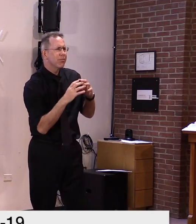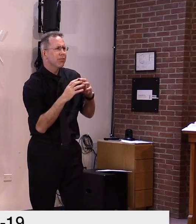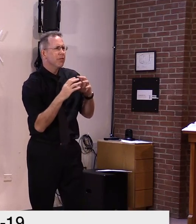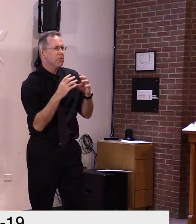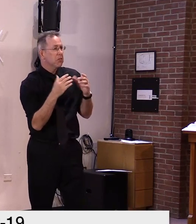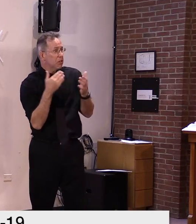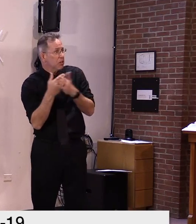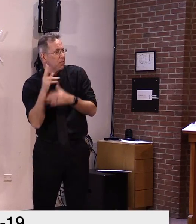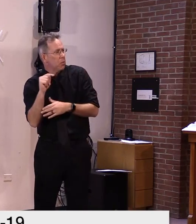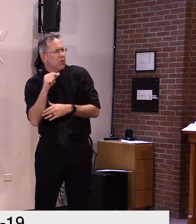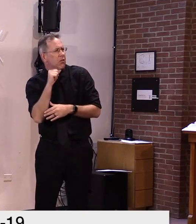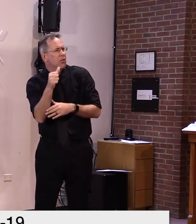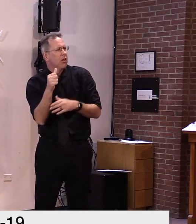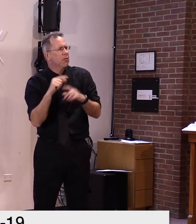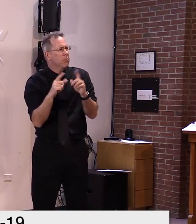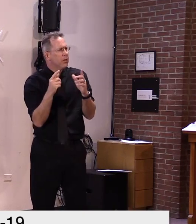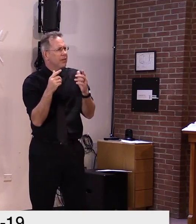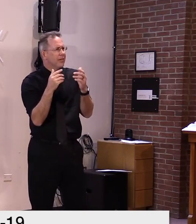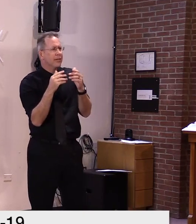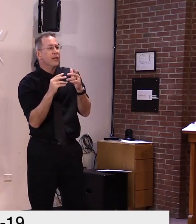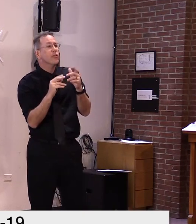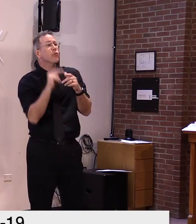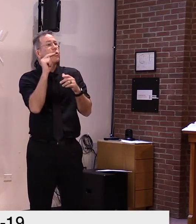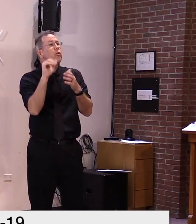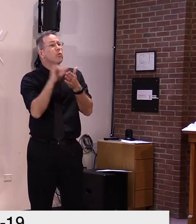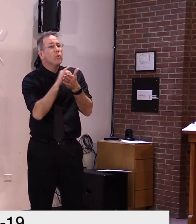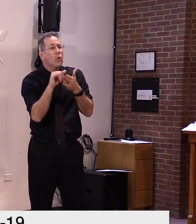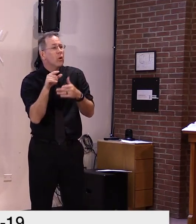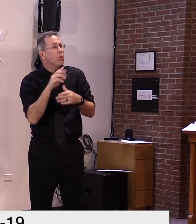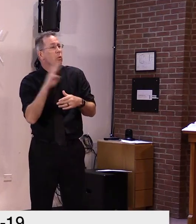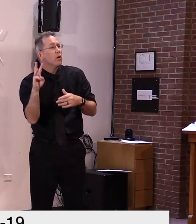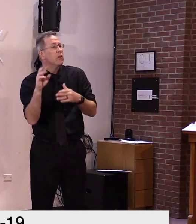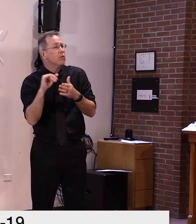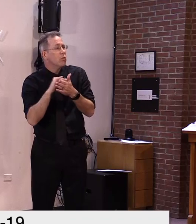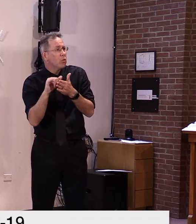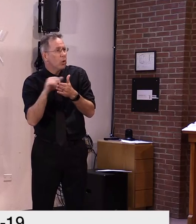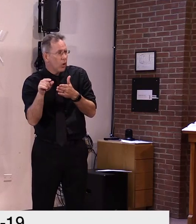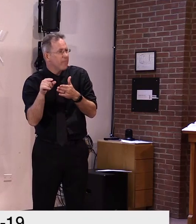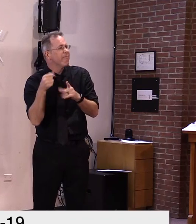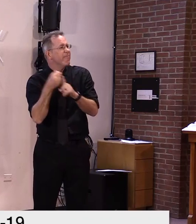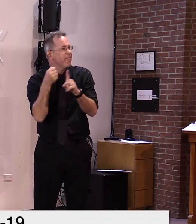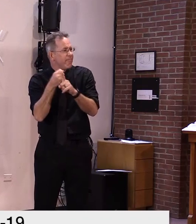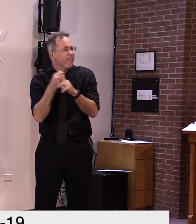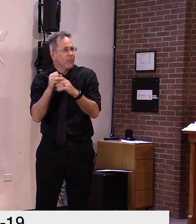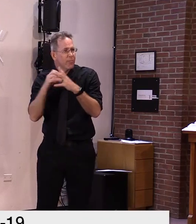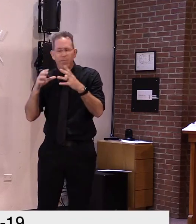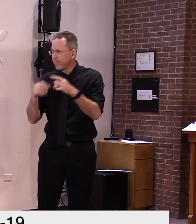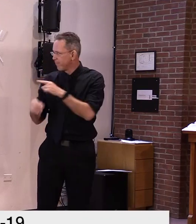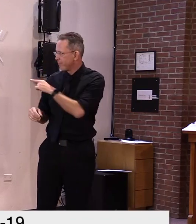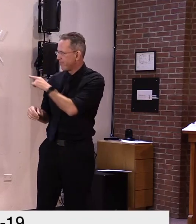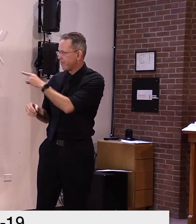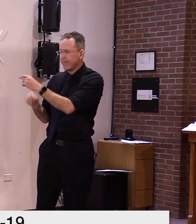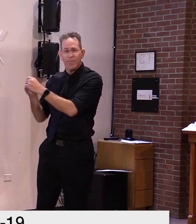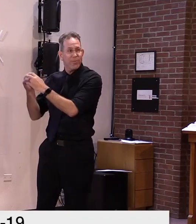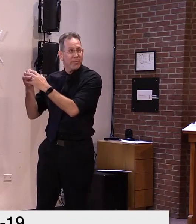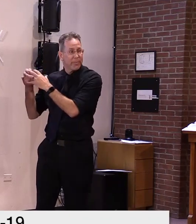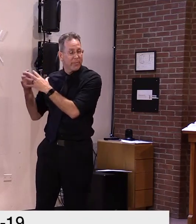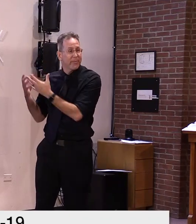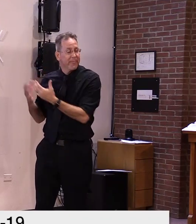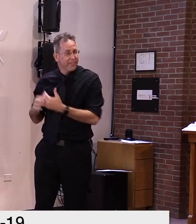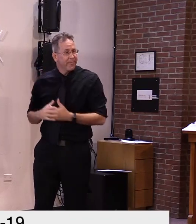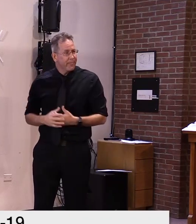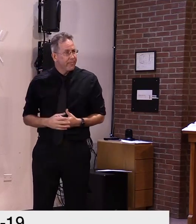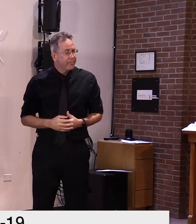seeing increases in upstate New York and western New York as well. So again, data that we're gonna have to keep a really close eye on over the ensuing